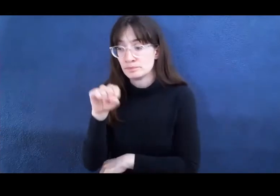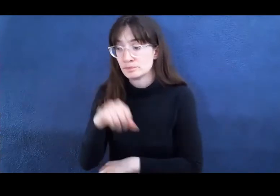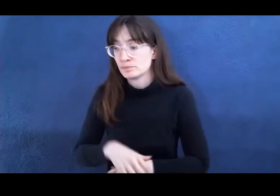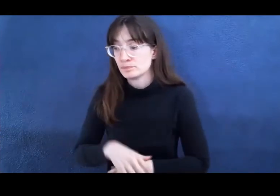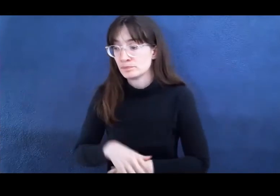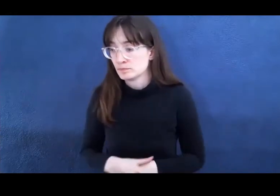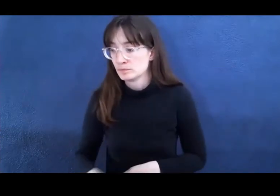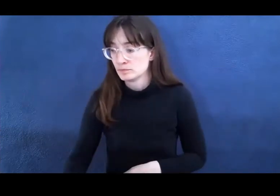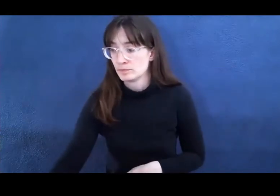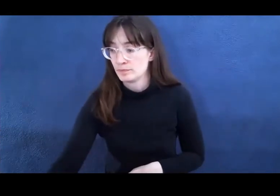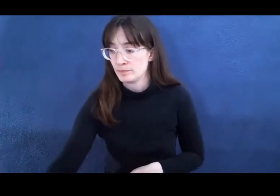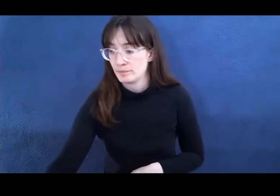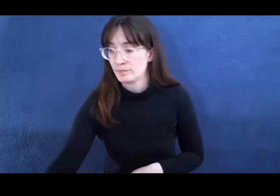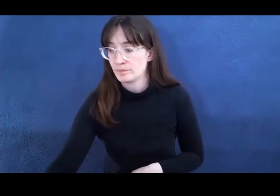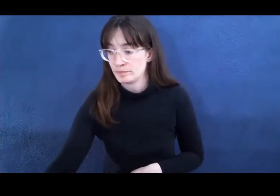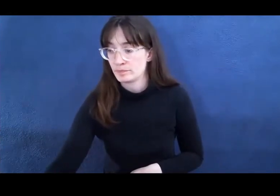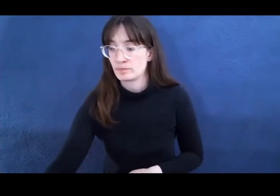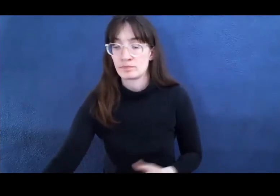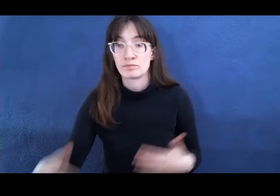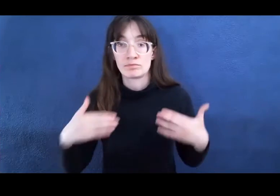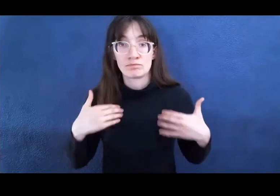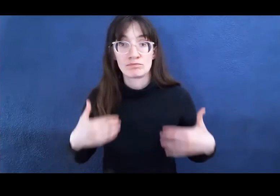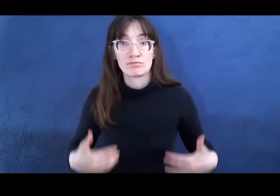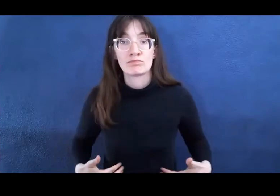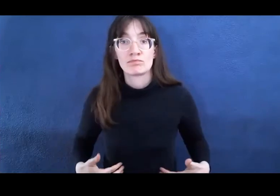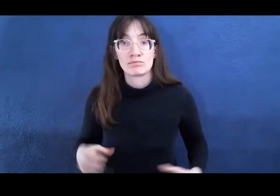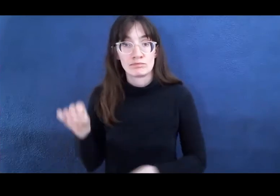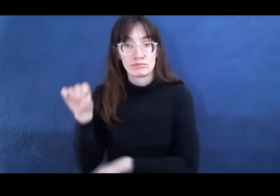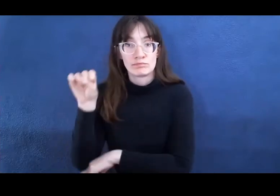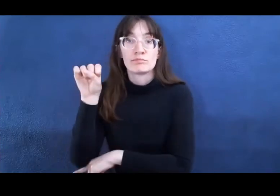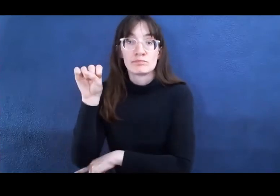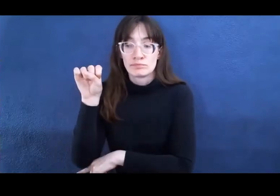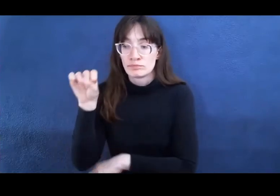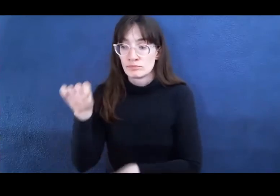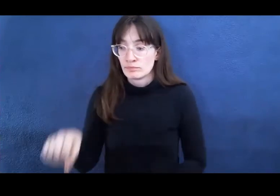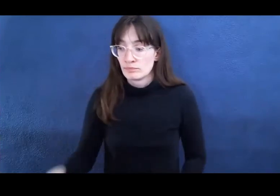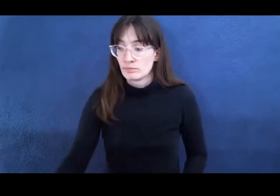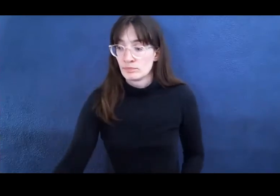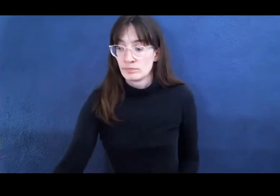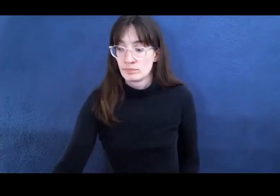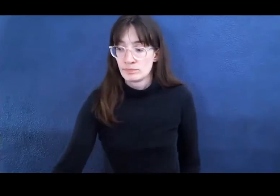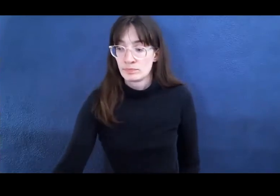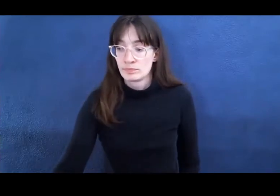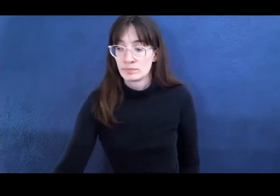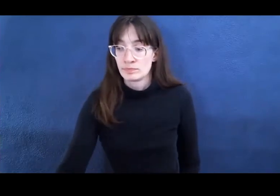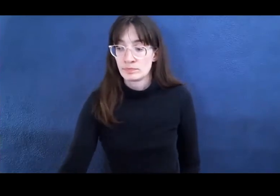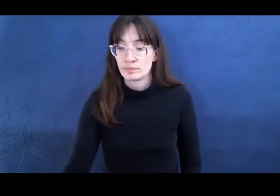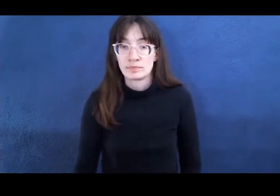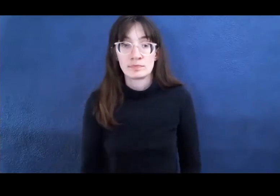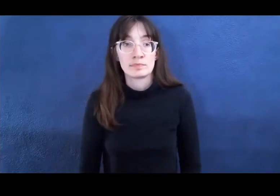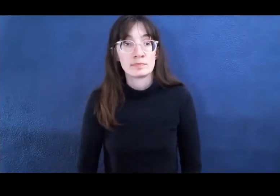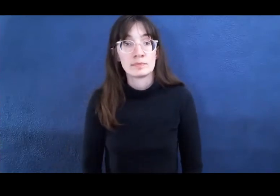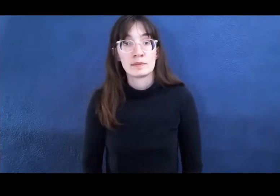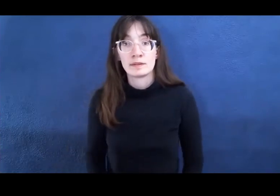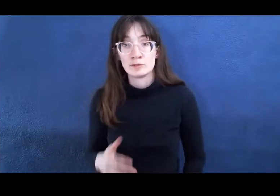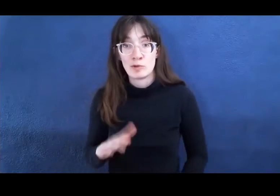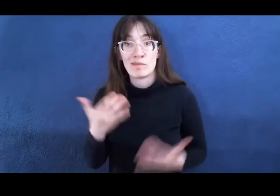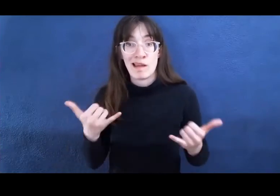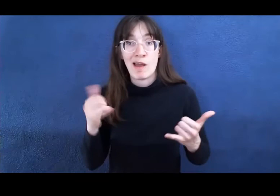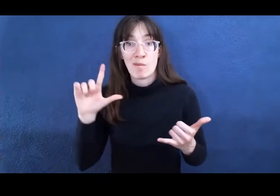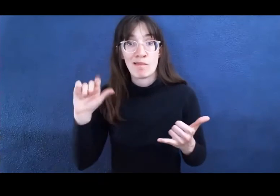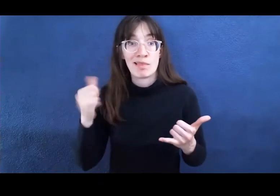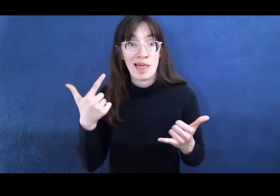perhaps moving your torso to center. If you like, you might extend your leg out. You